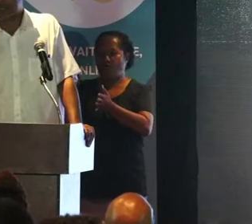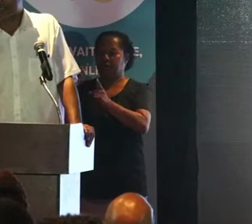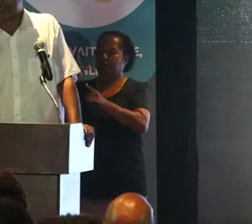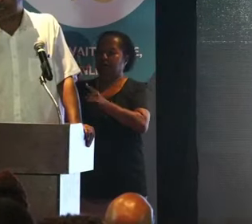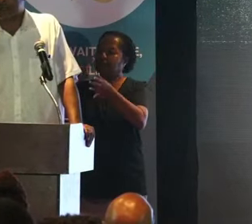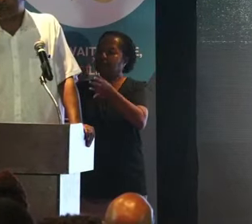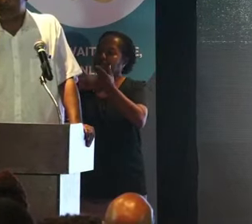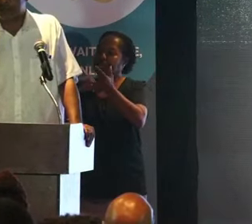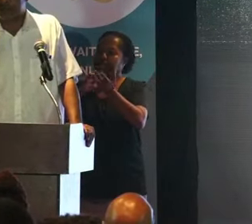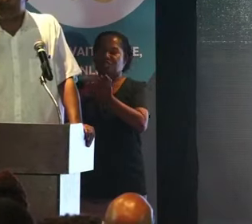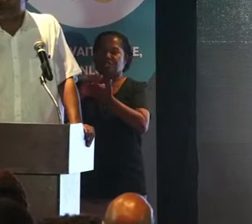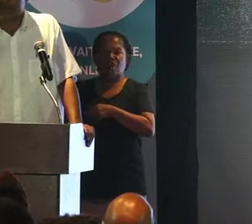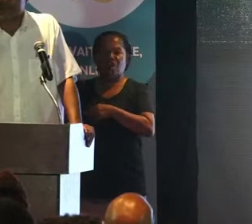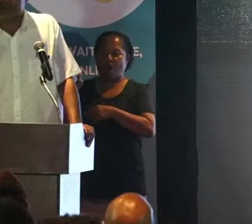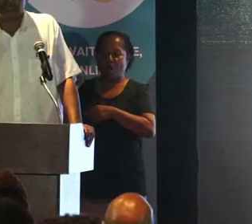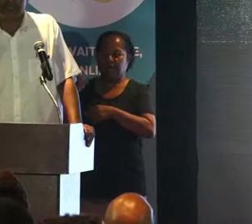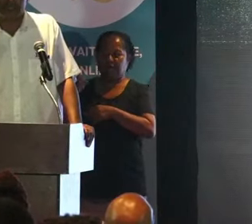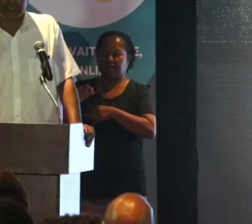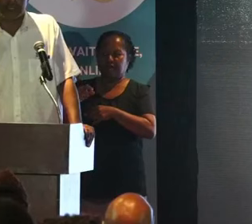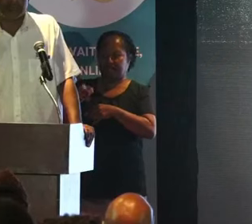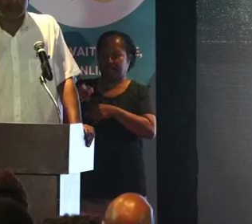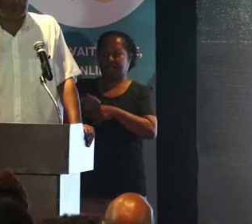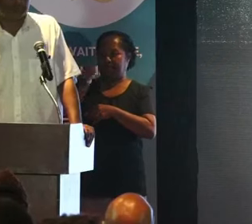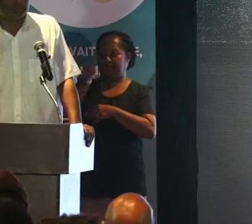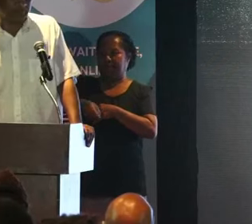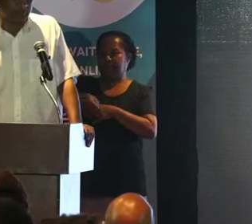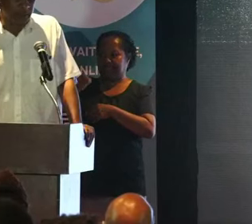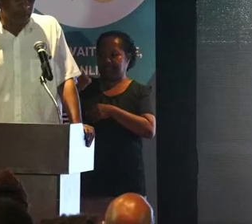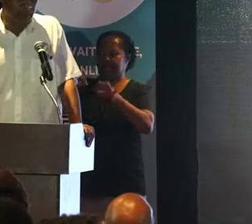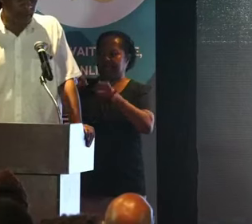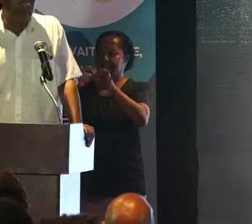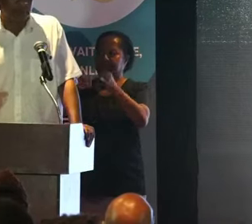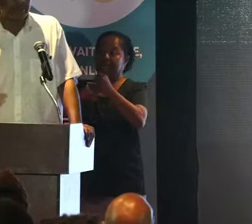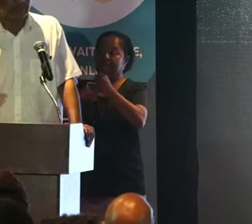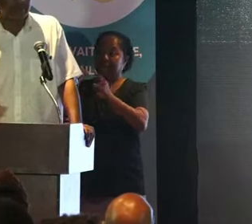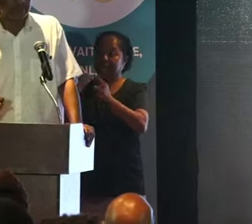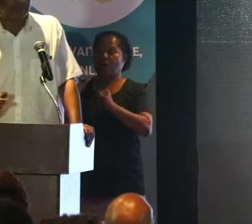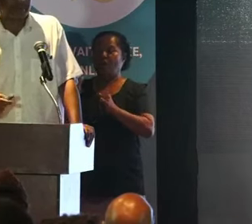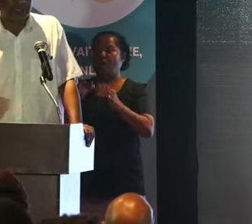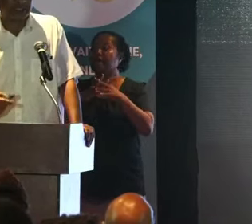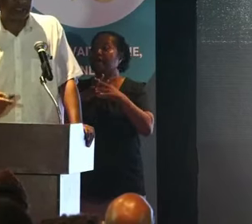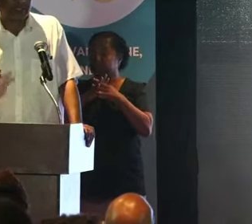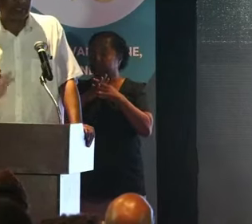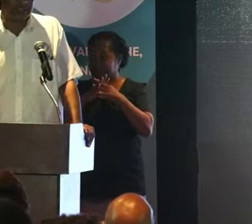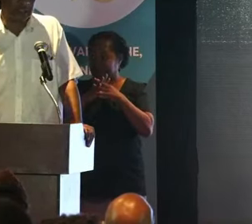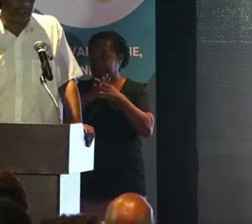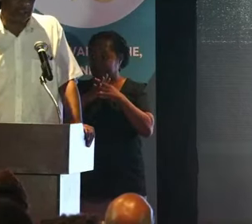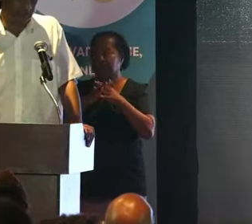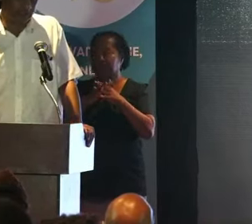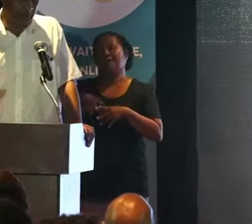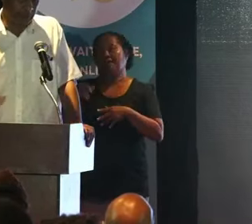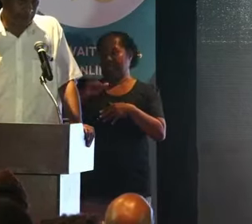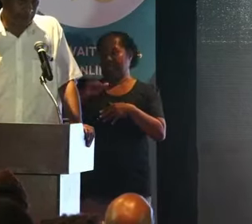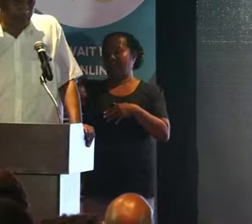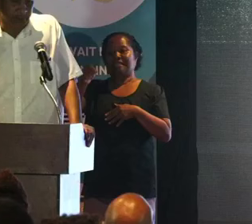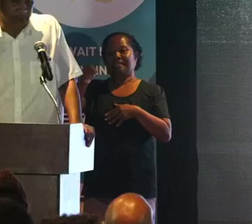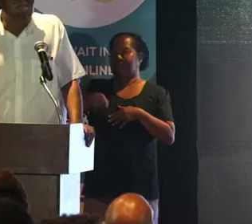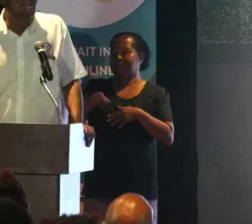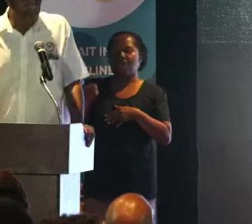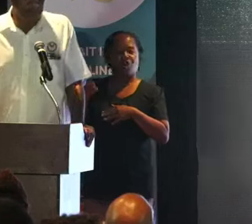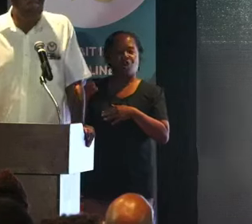BSP cards or Westpac cards, or you know, we do transaction using cards. We don't accept